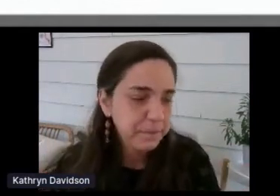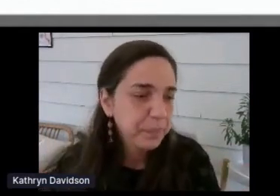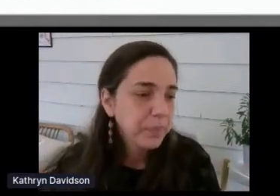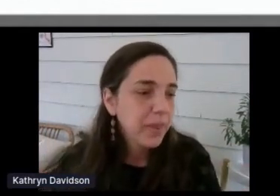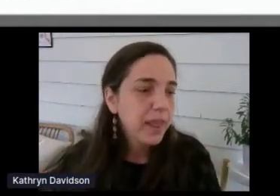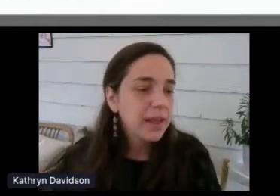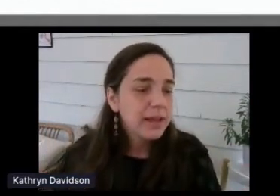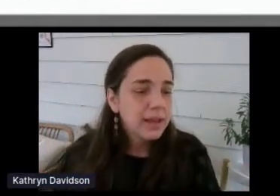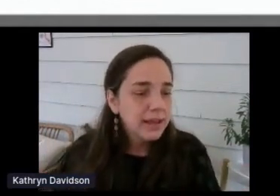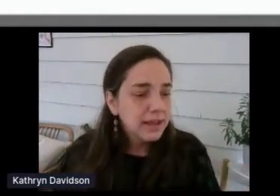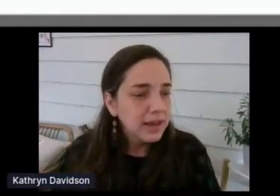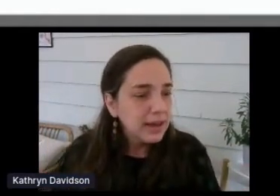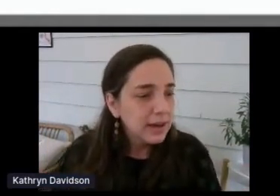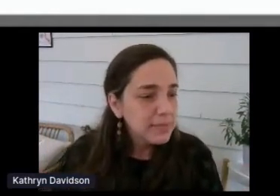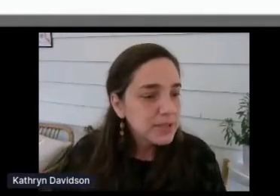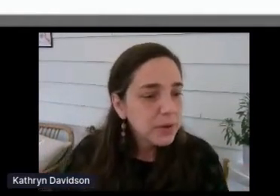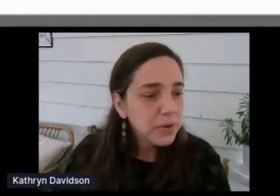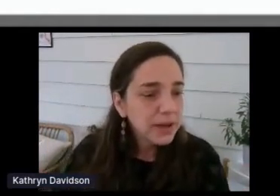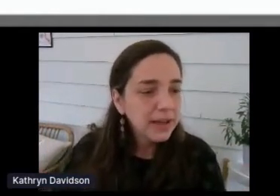today.